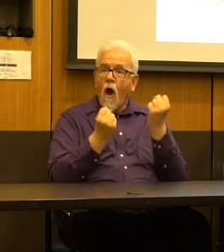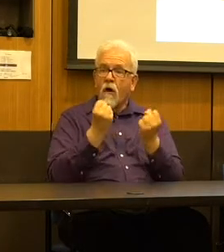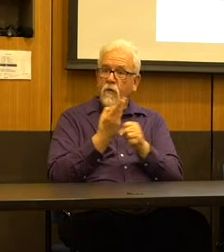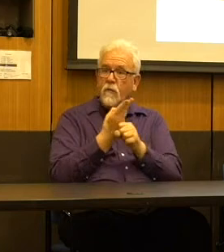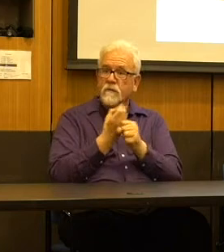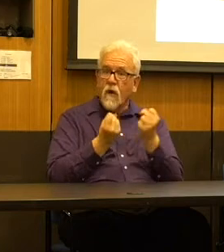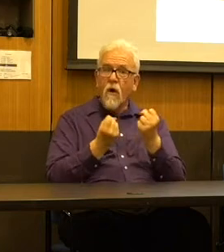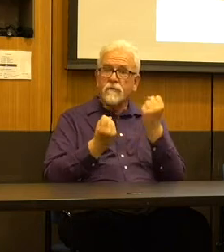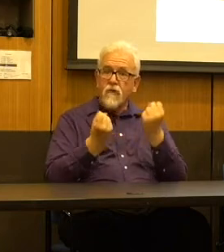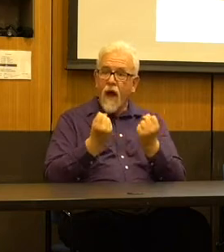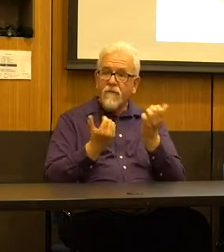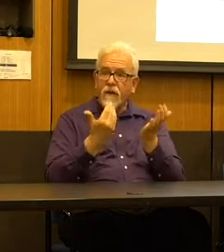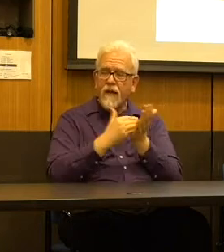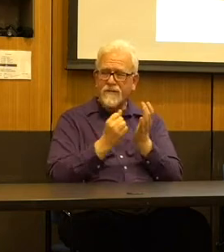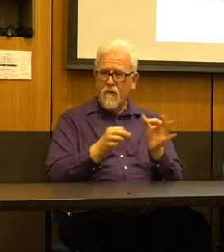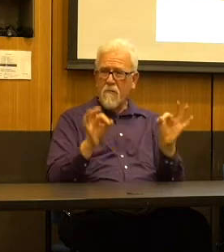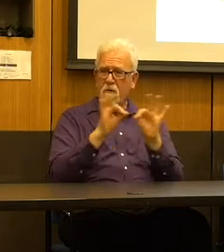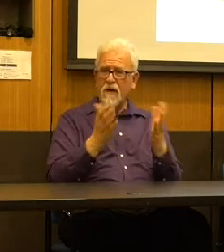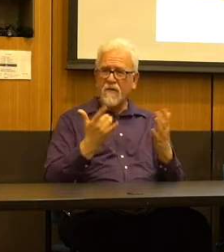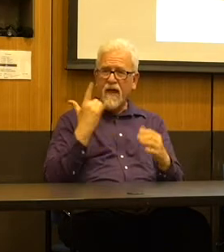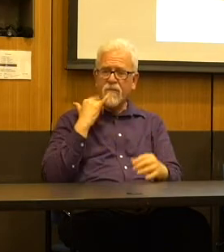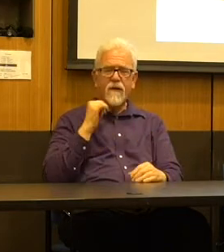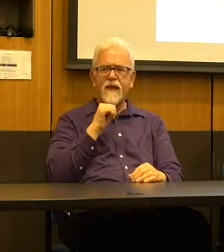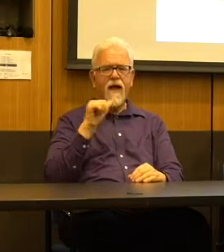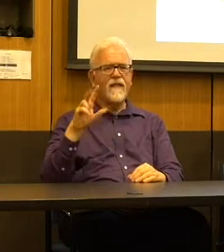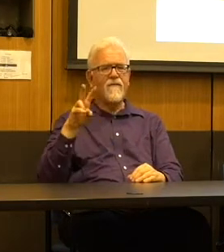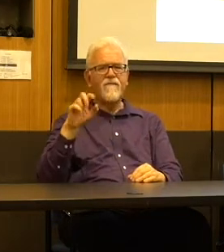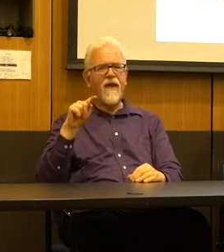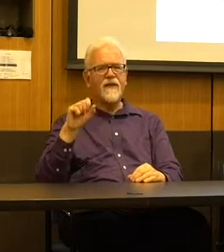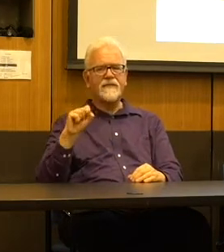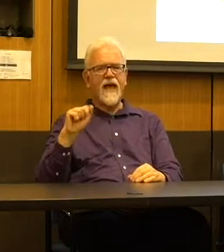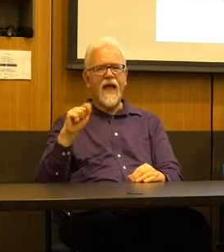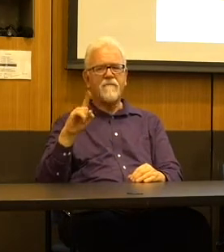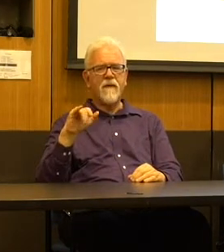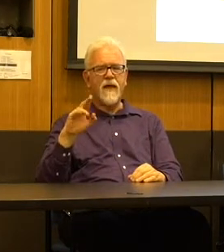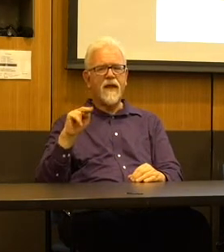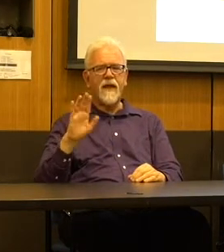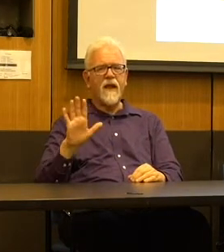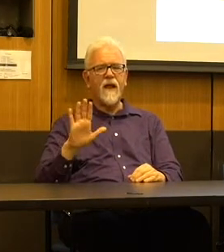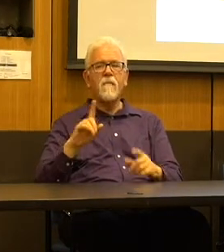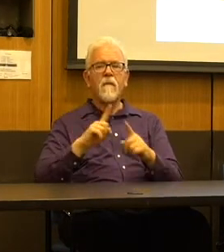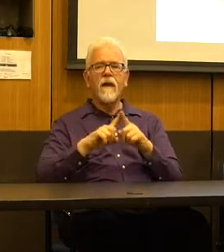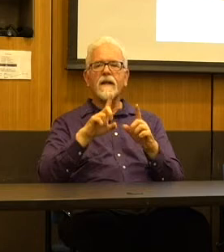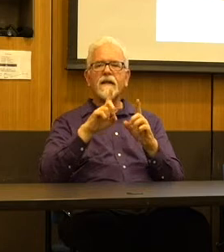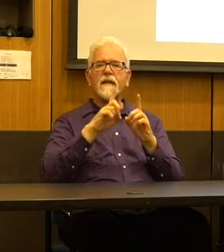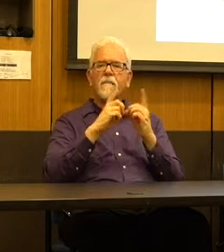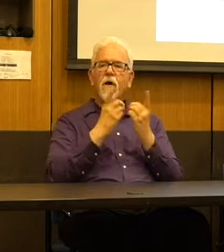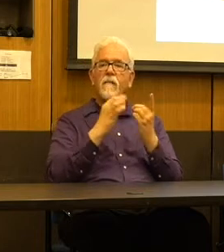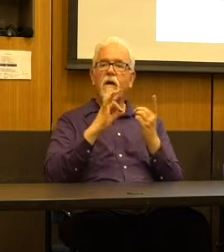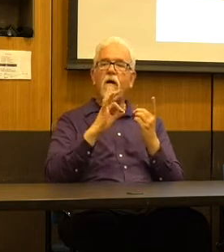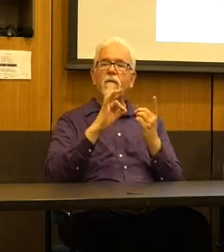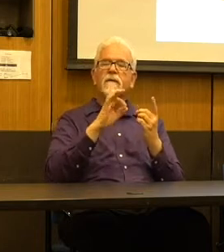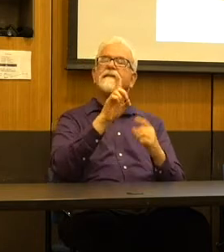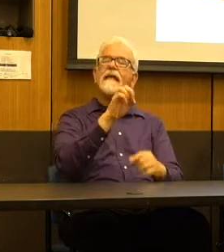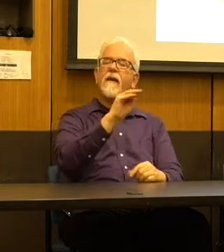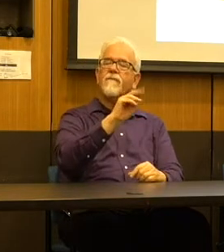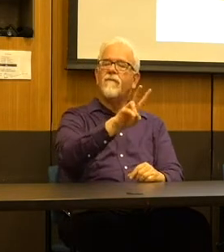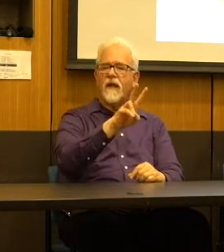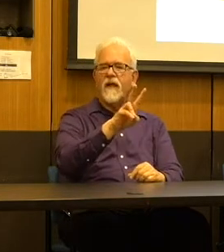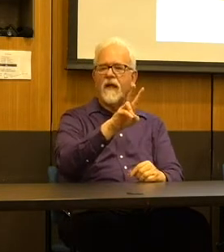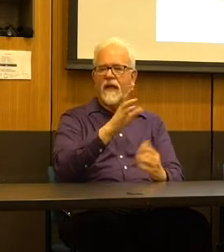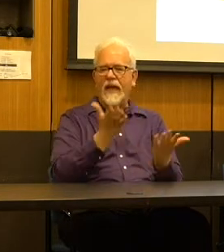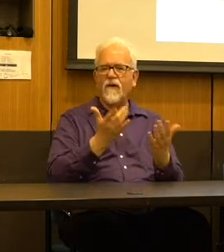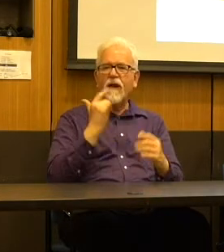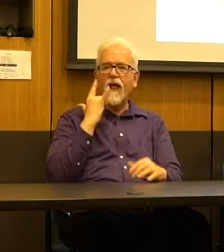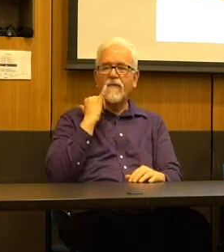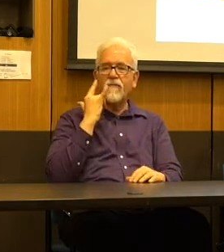in California, that it was not the Veterans Administration, but rather the Department of Motor Vehicles in